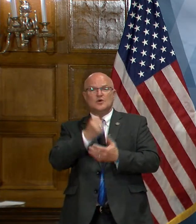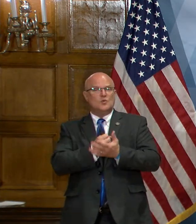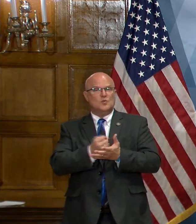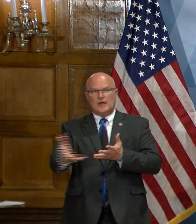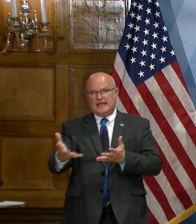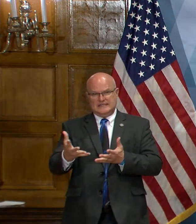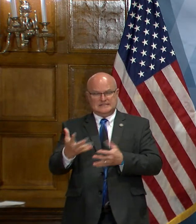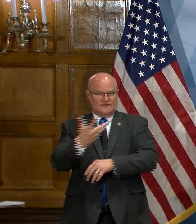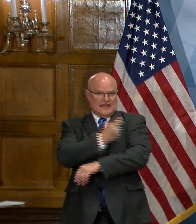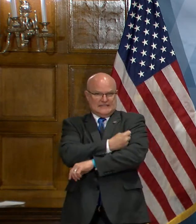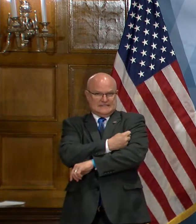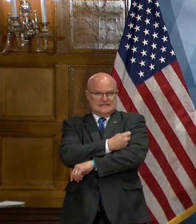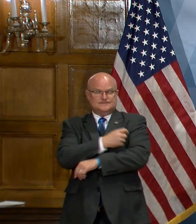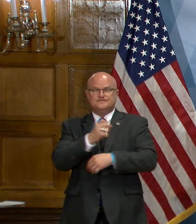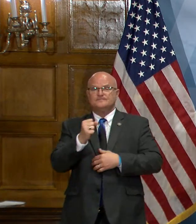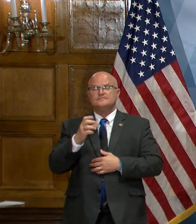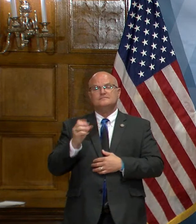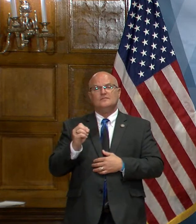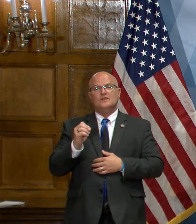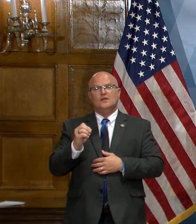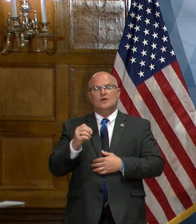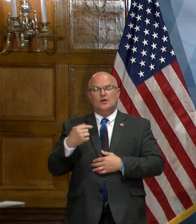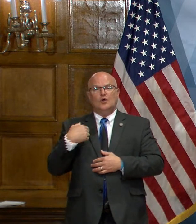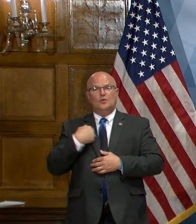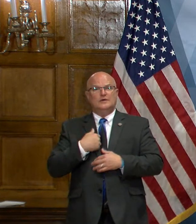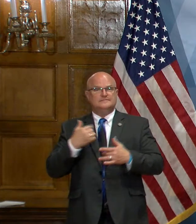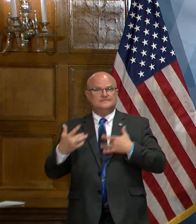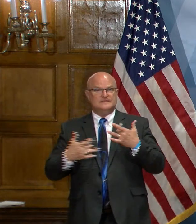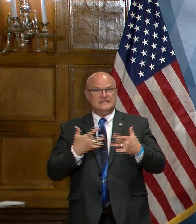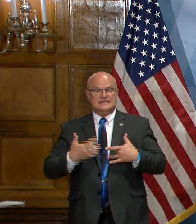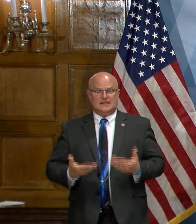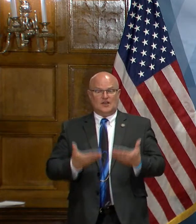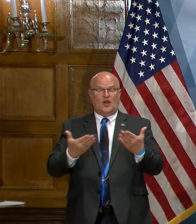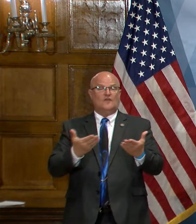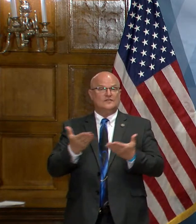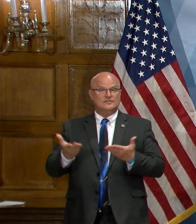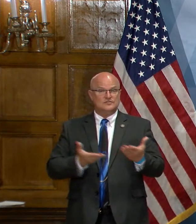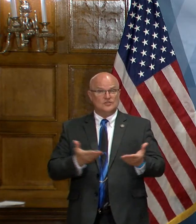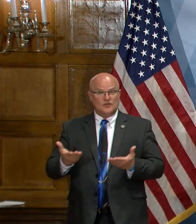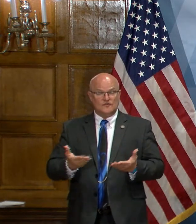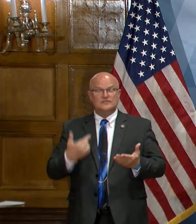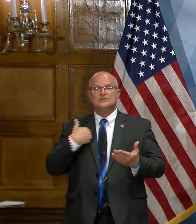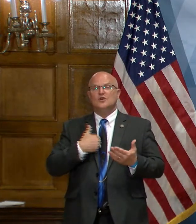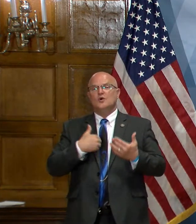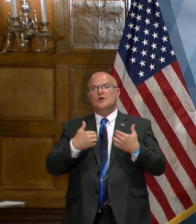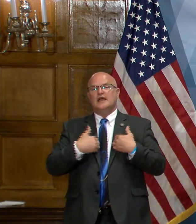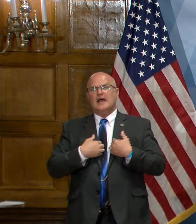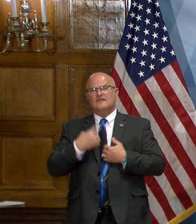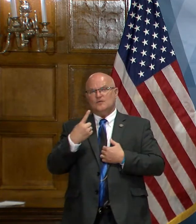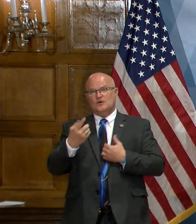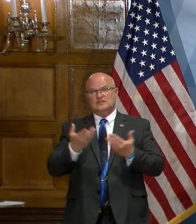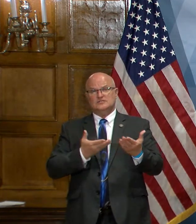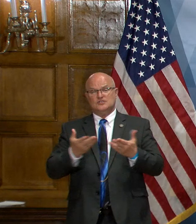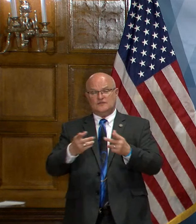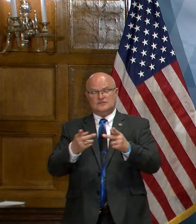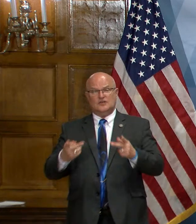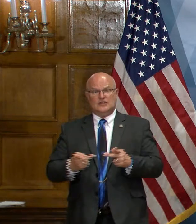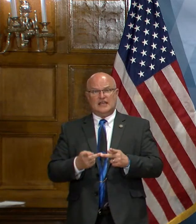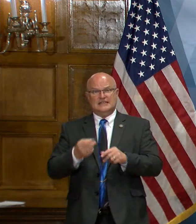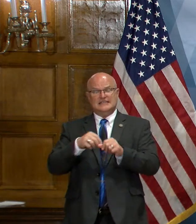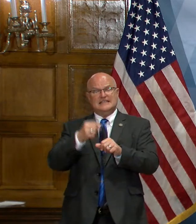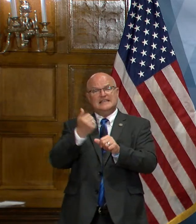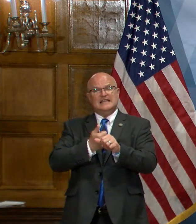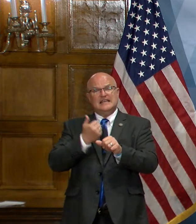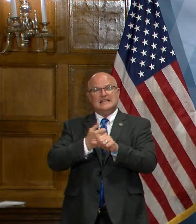waste any vaccine. So we're excited to offer that service. We do have at least one service location in